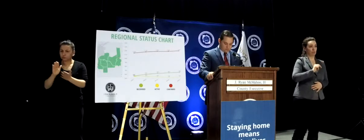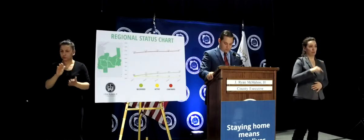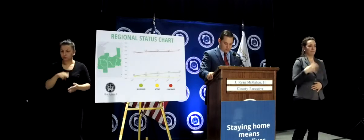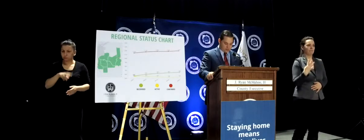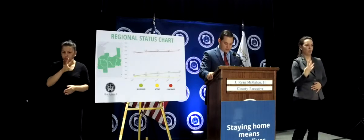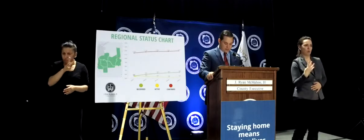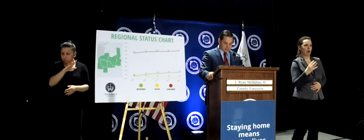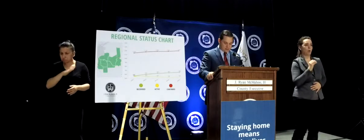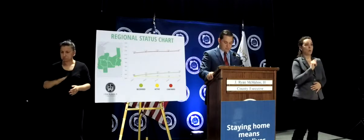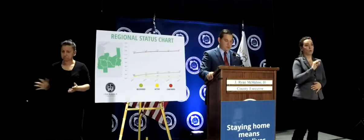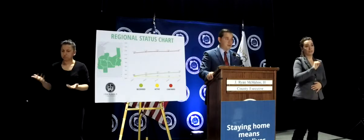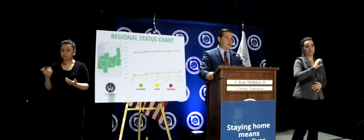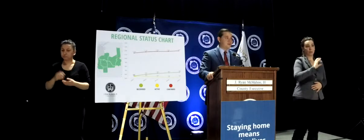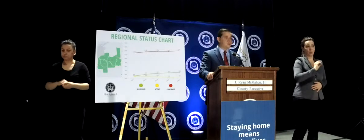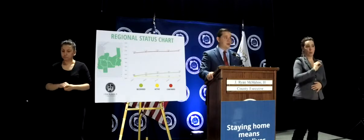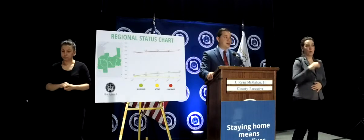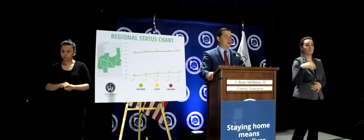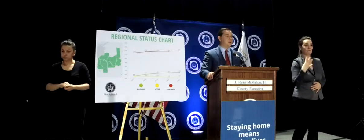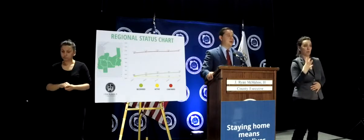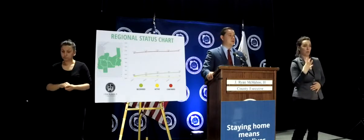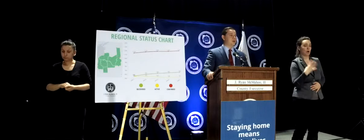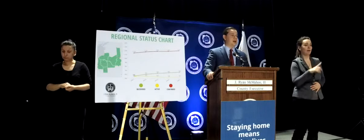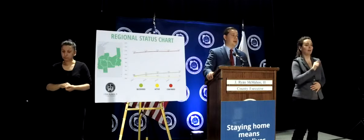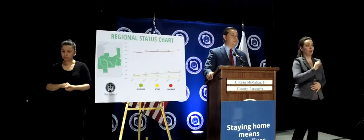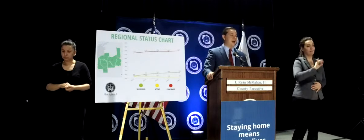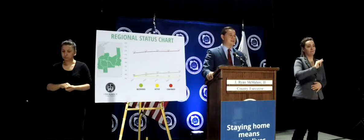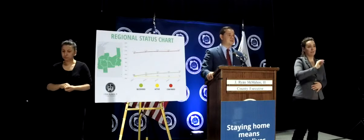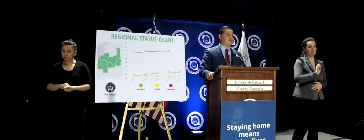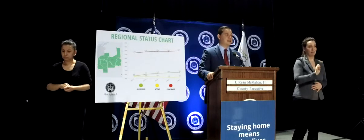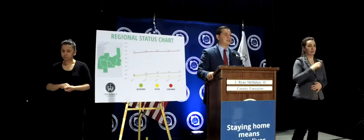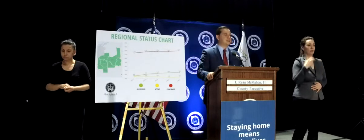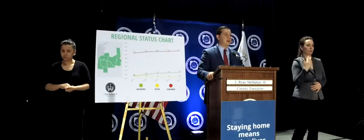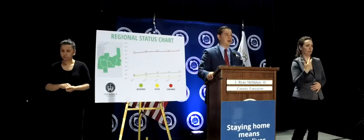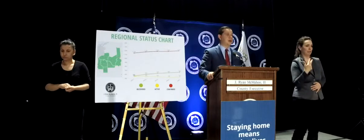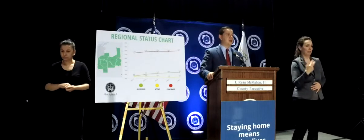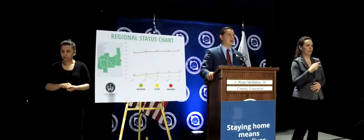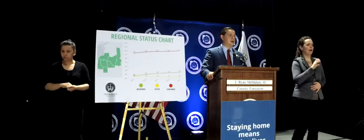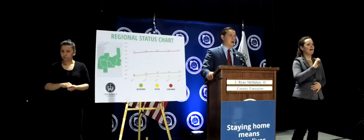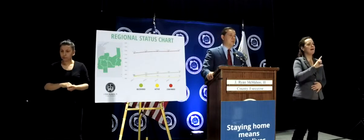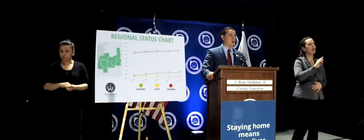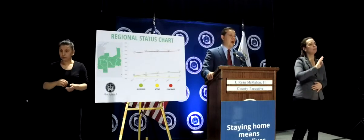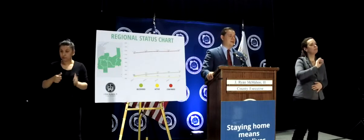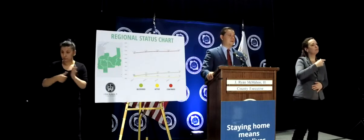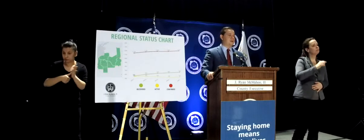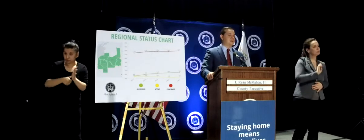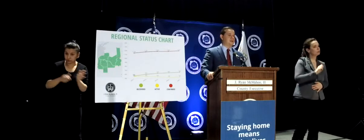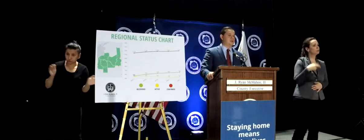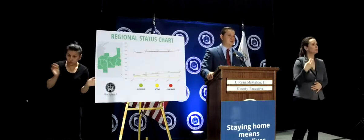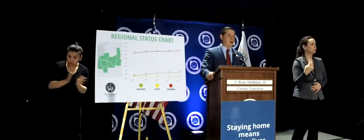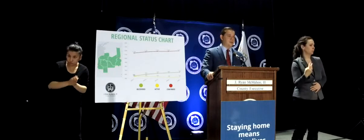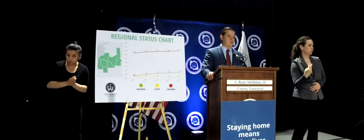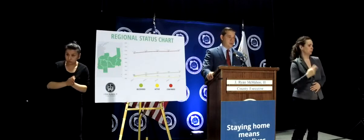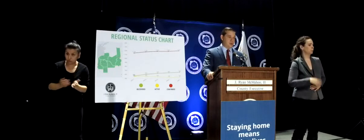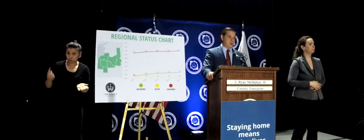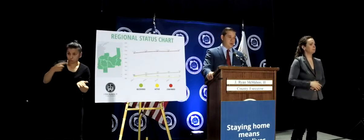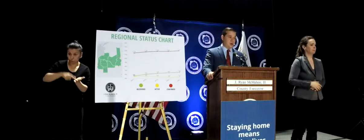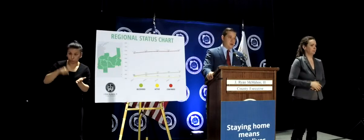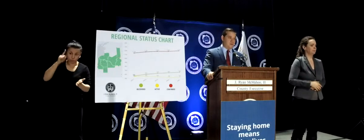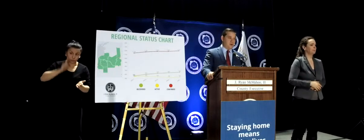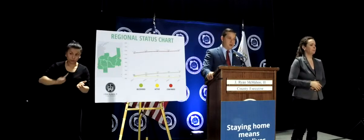had 348 tests completed yesterday as we had a massive testing day in our proactive testing